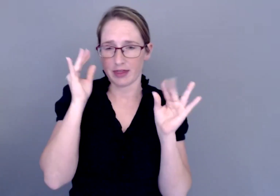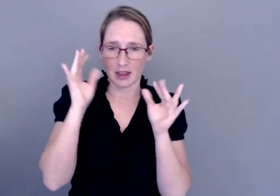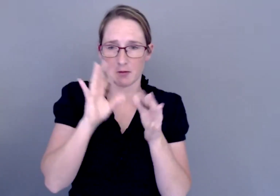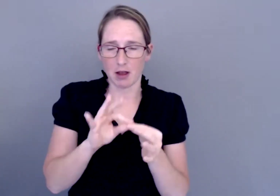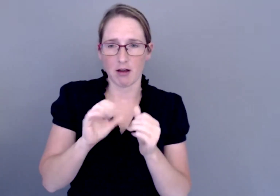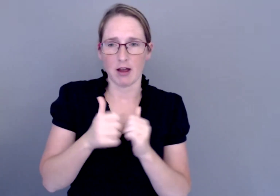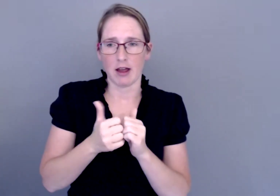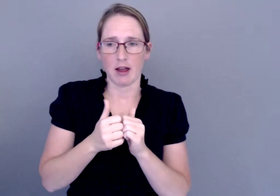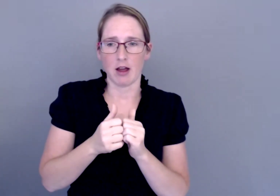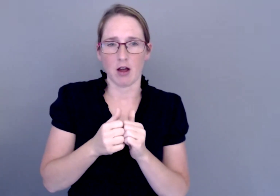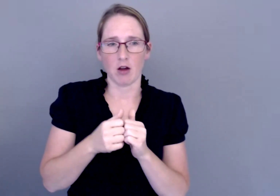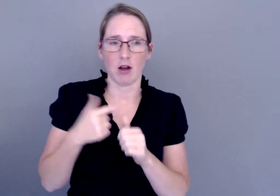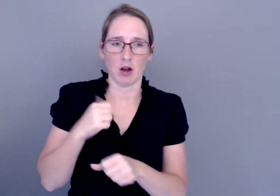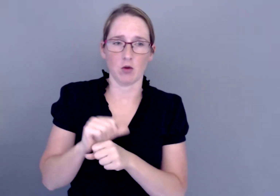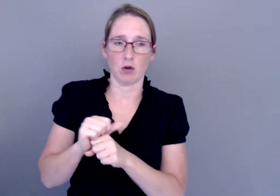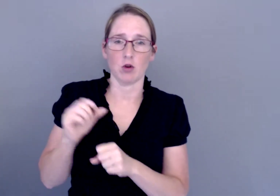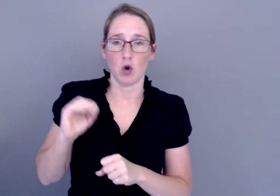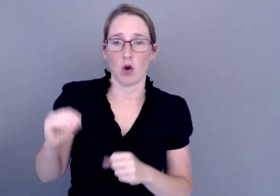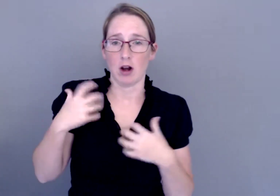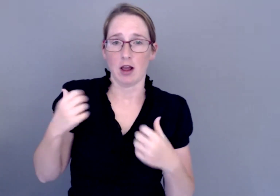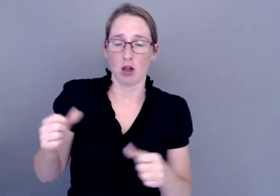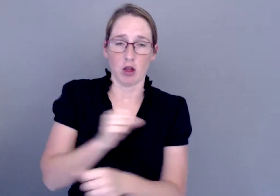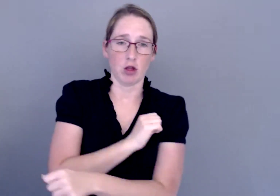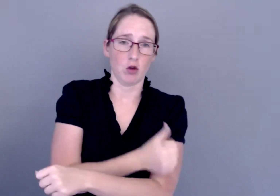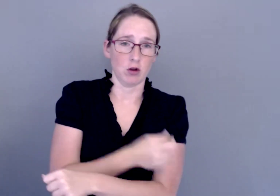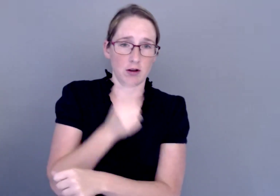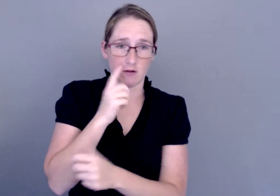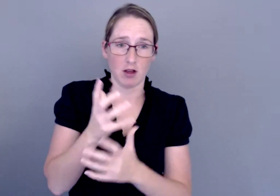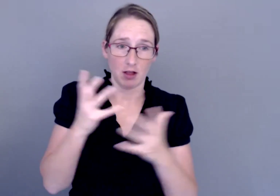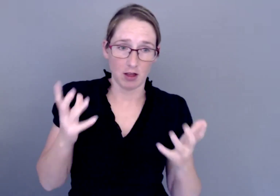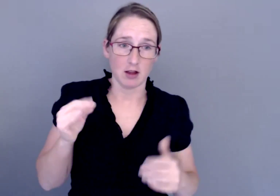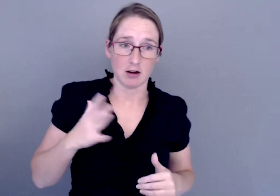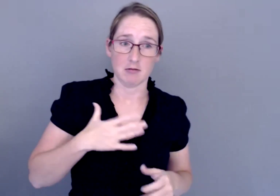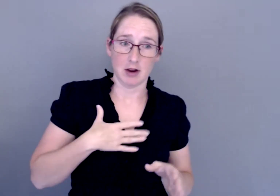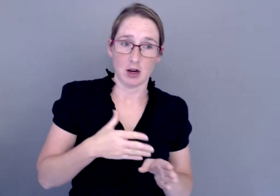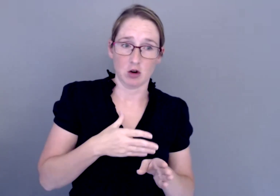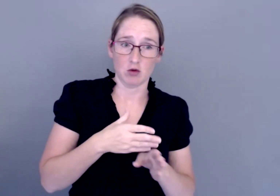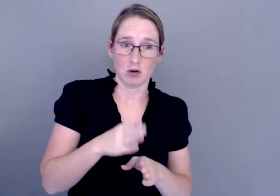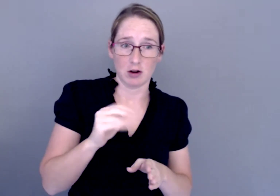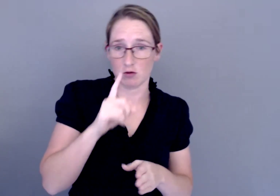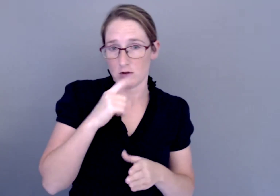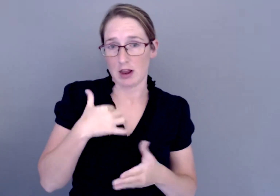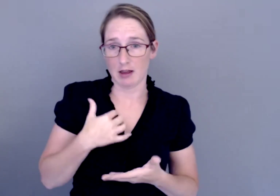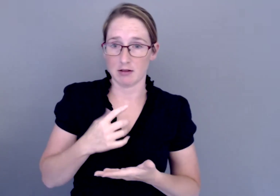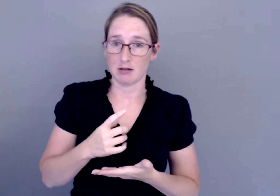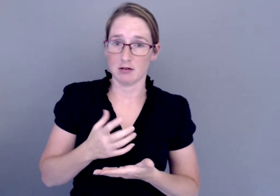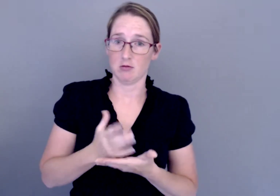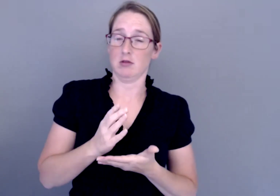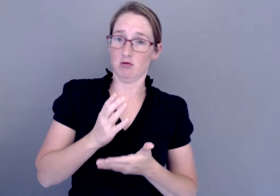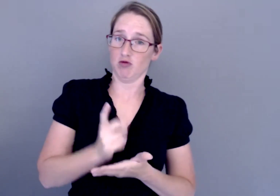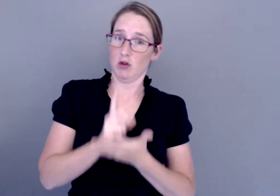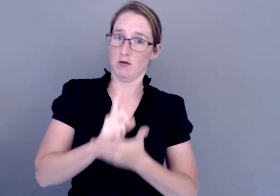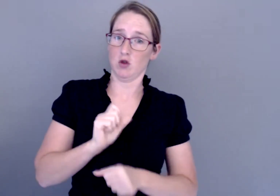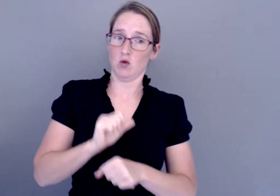health, and I worked at Oregon Health Authority for a lot of my career and had the privilege of working early days of the